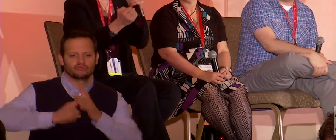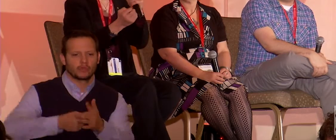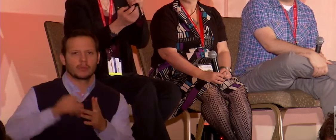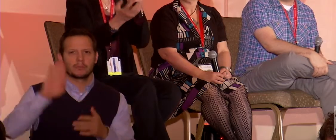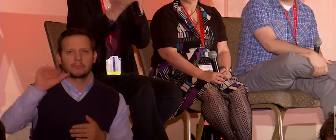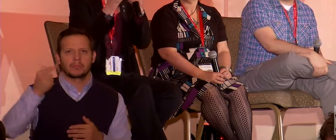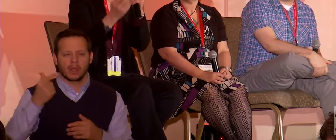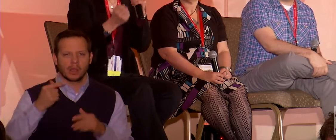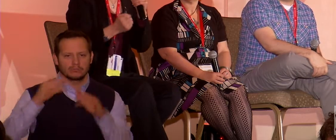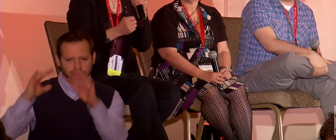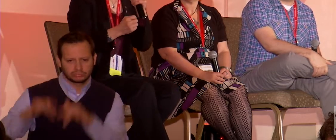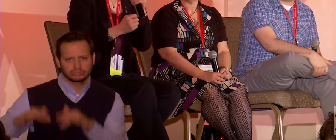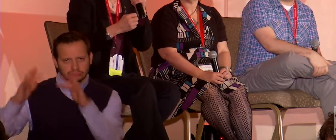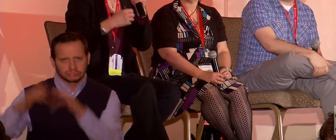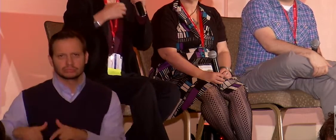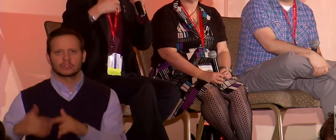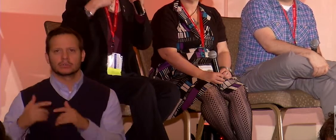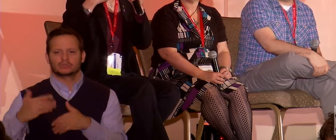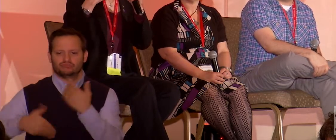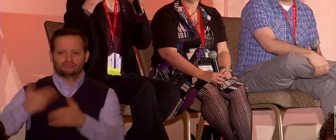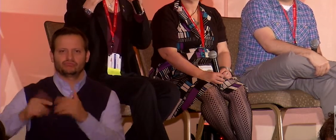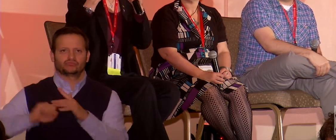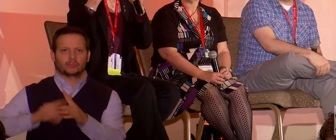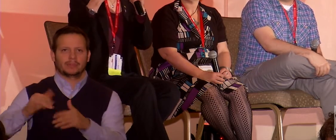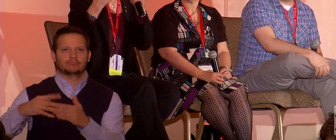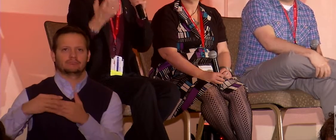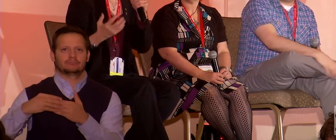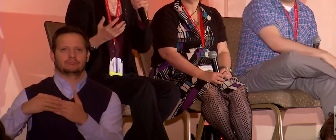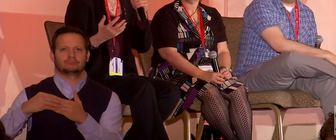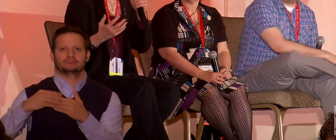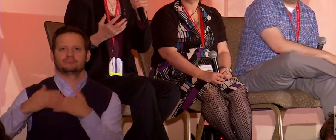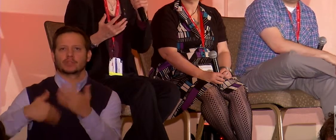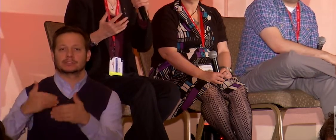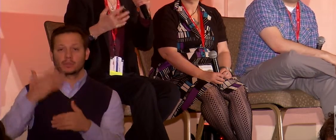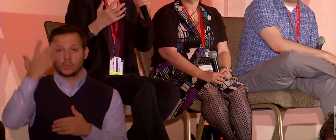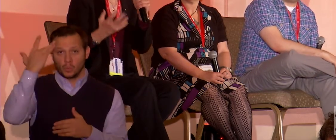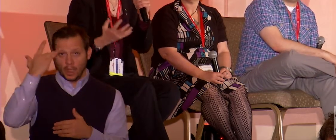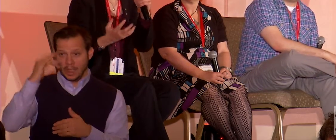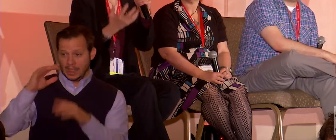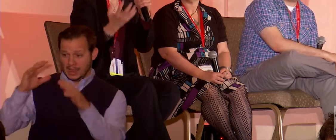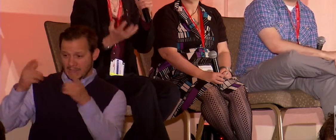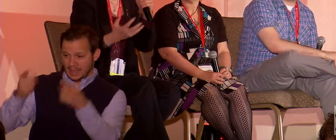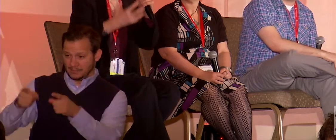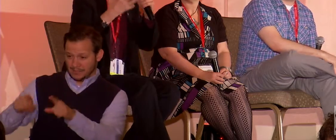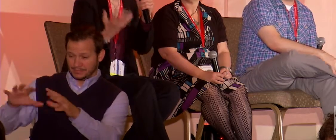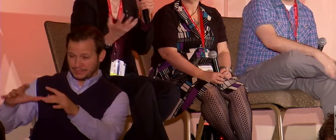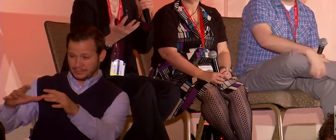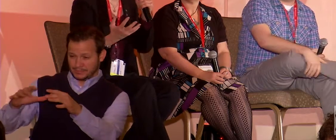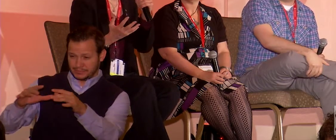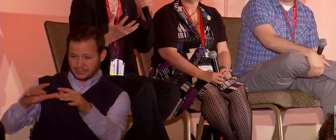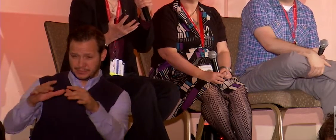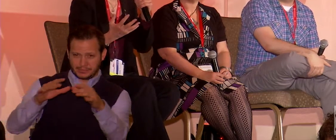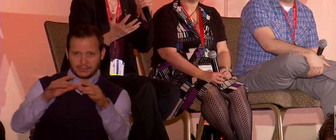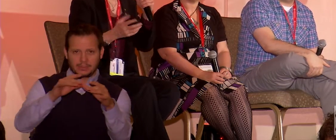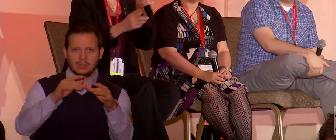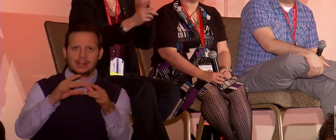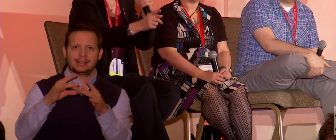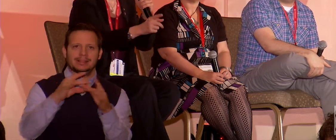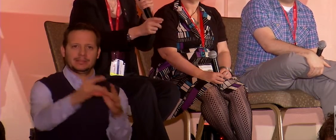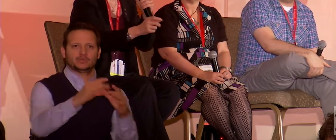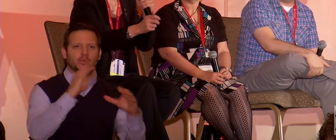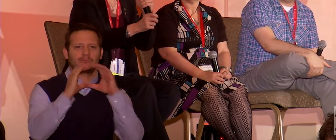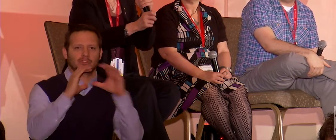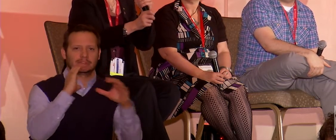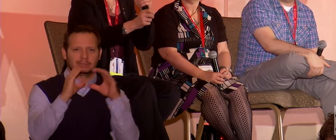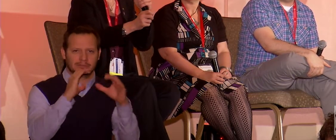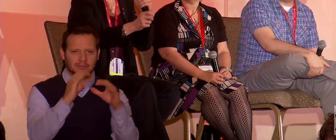or getting going, because it leads to a conversation, a powerful bubbling stew of conversation. I tell